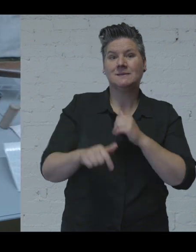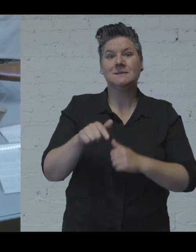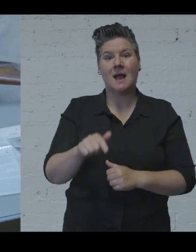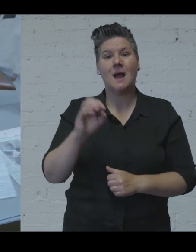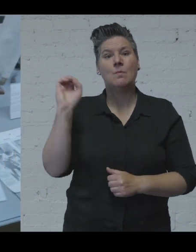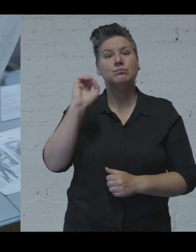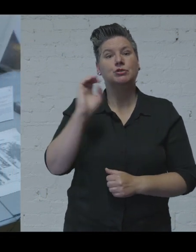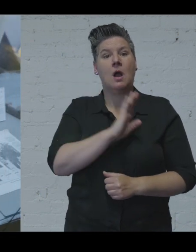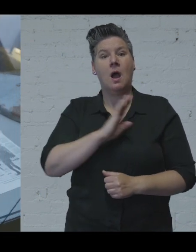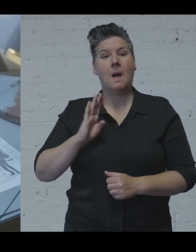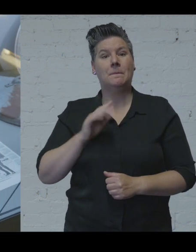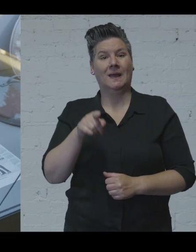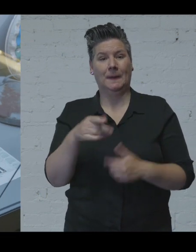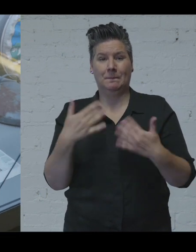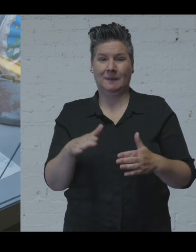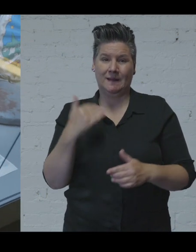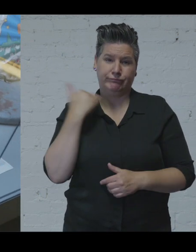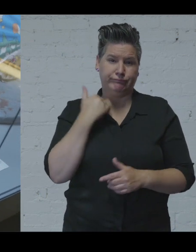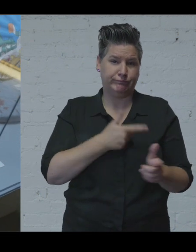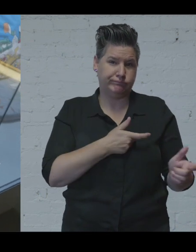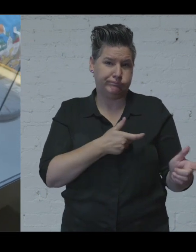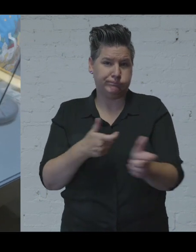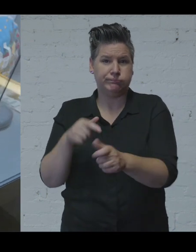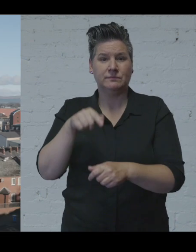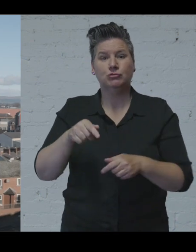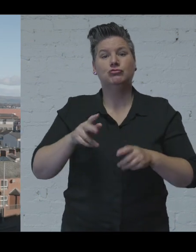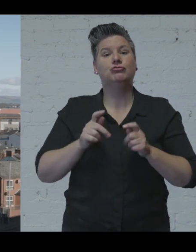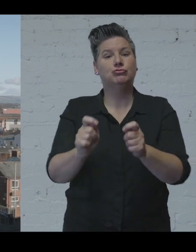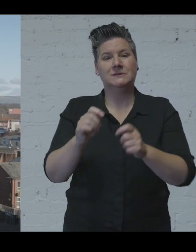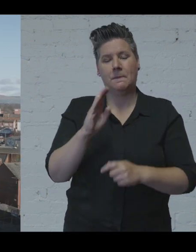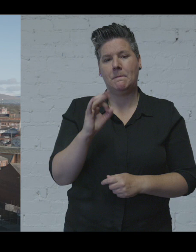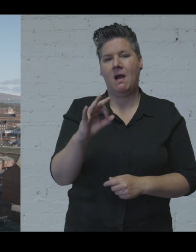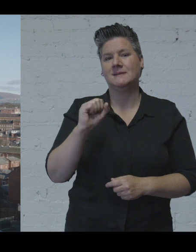the day when the British Army committed mass murder on the streets of the Bogside.